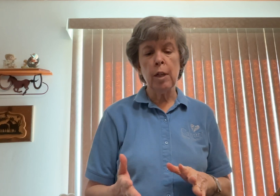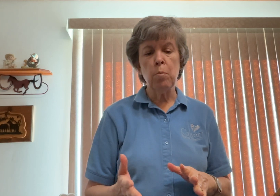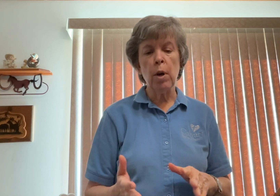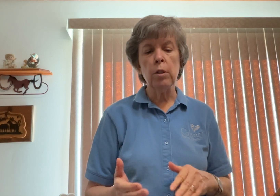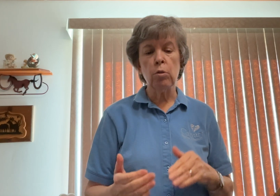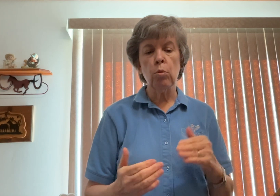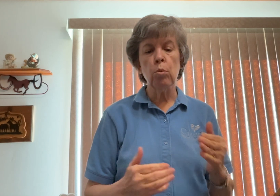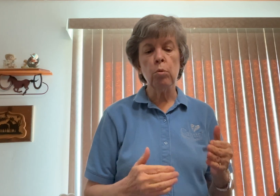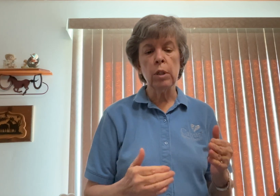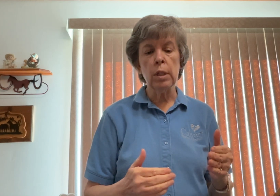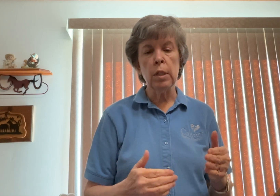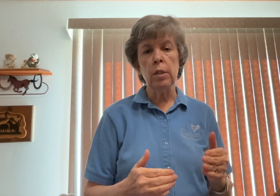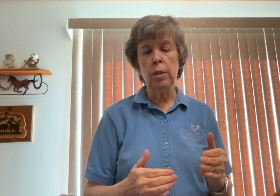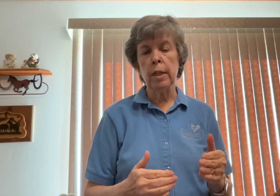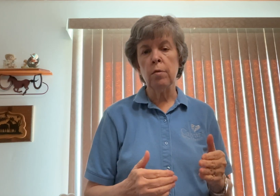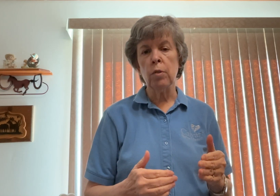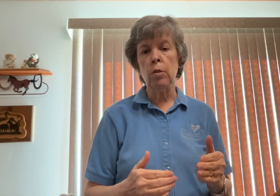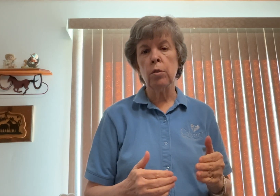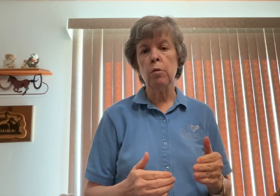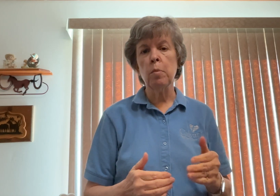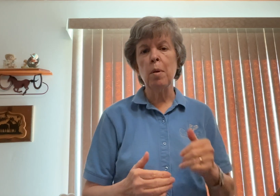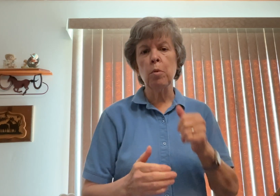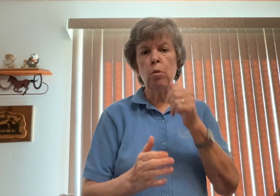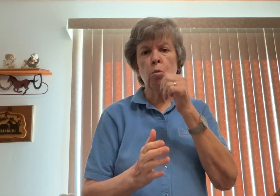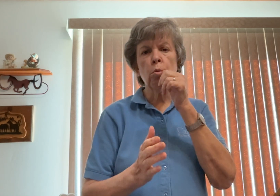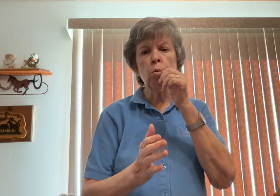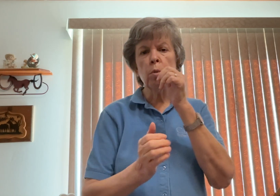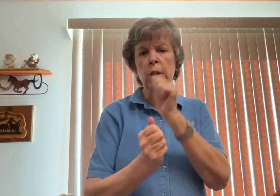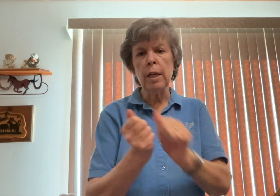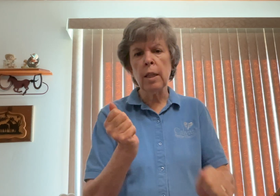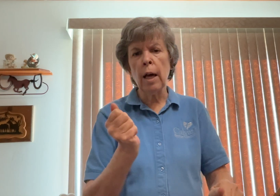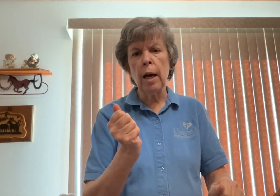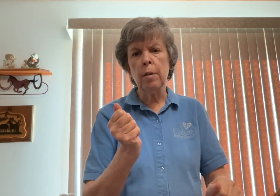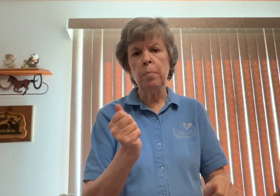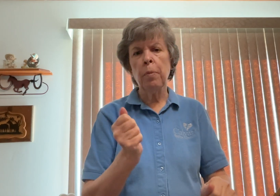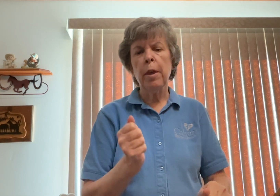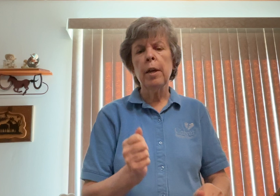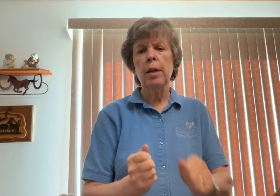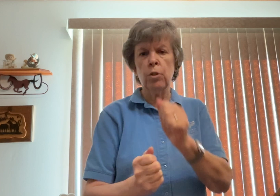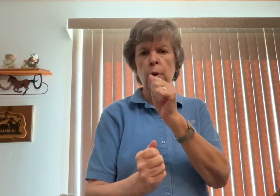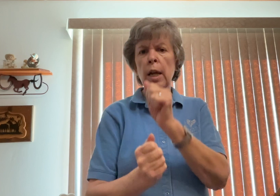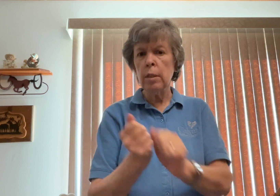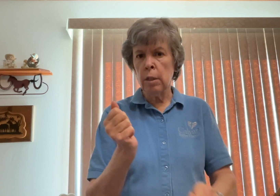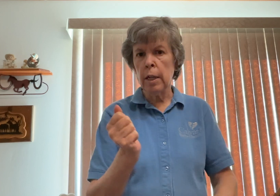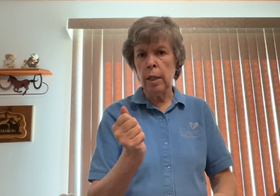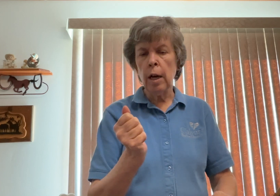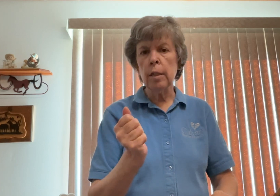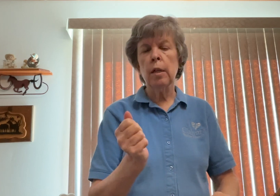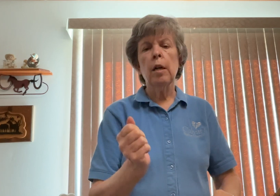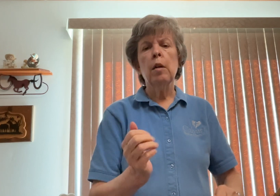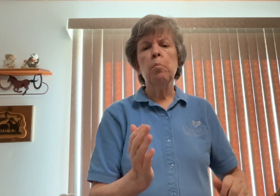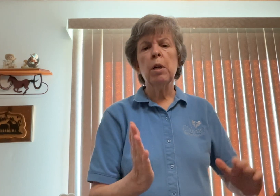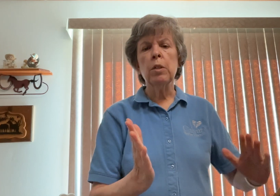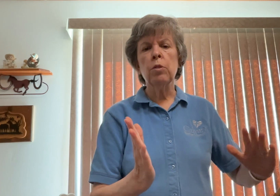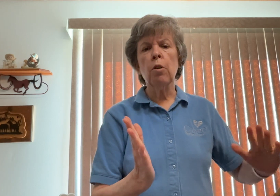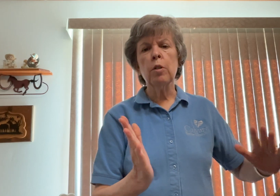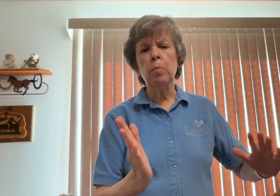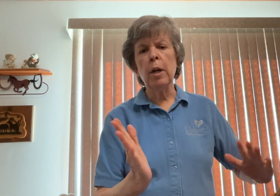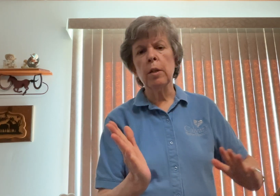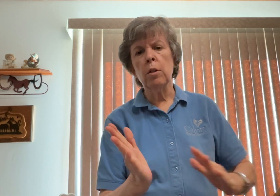way as cruel did in the second verse. So remember, cruel was like that, and so it ends like that, but it starts by